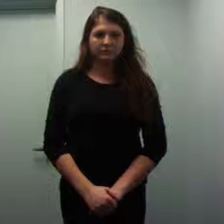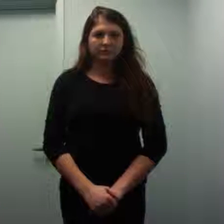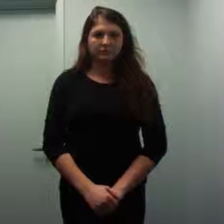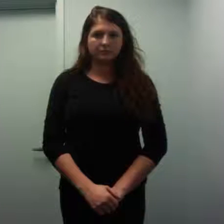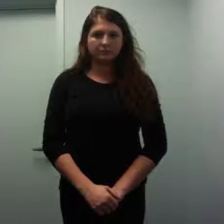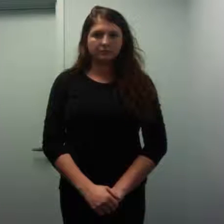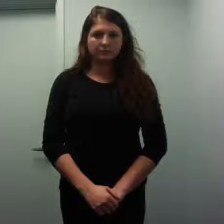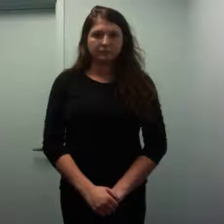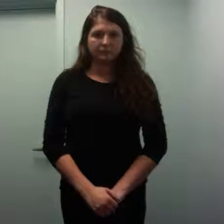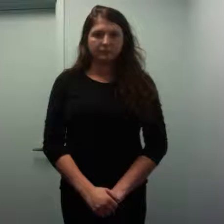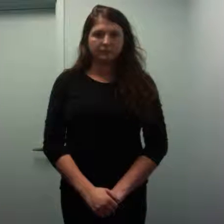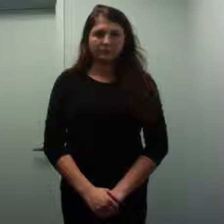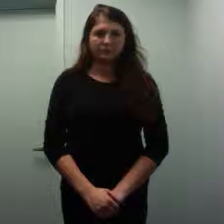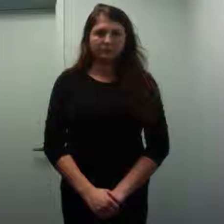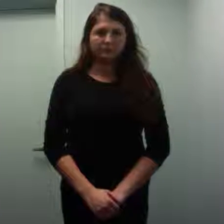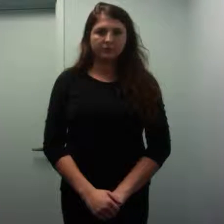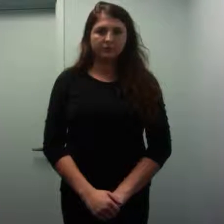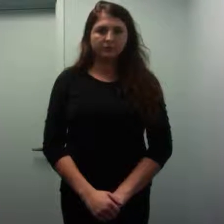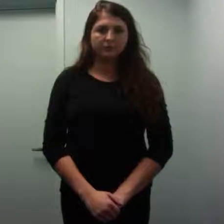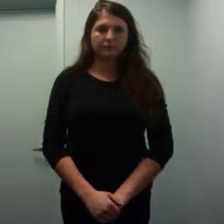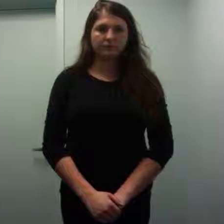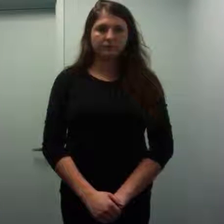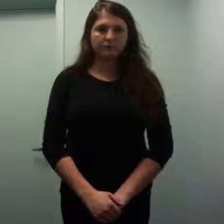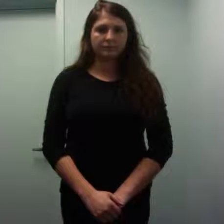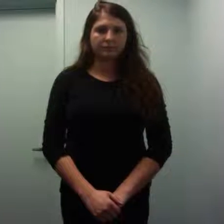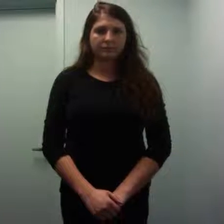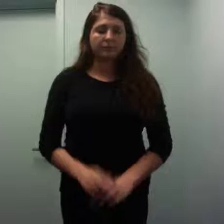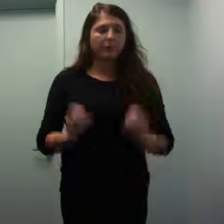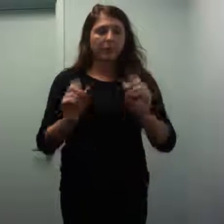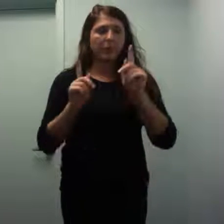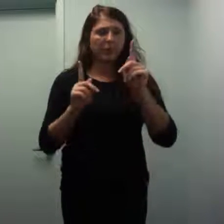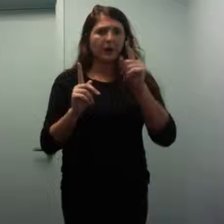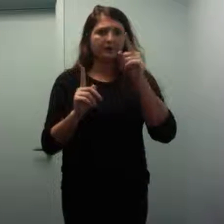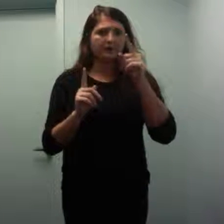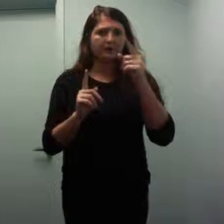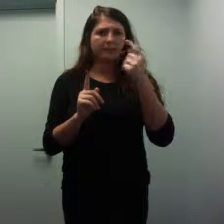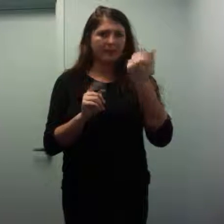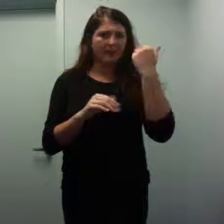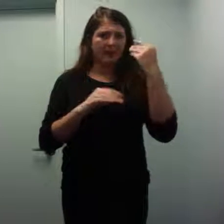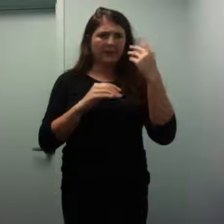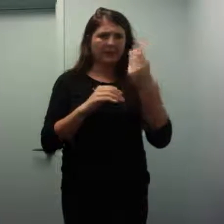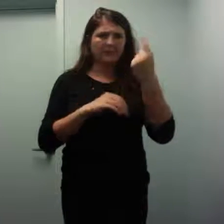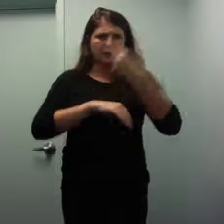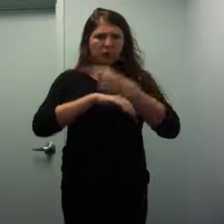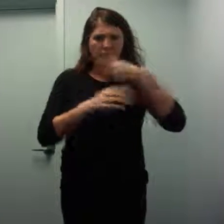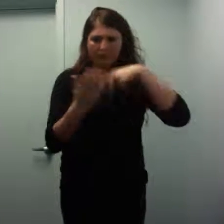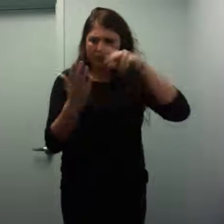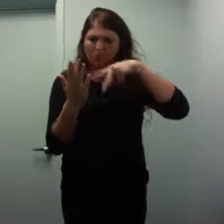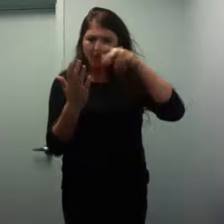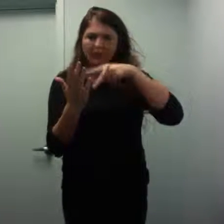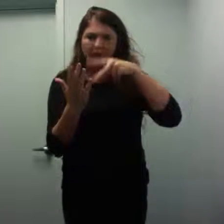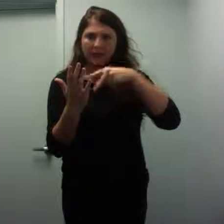Okay, today, in your text for the last few days, you started to read the information in a section